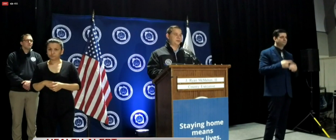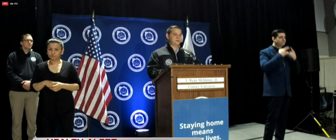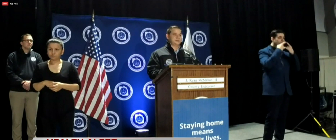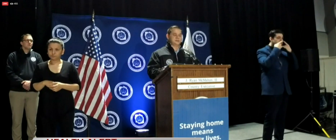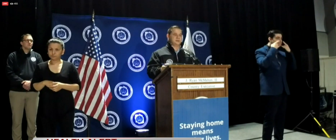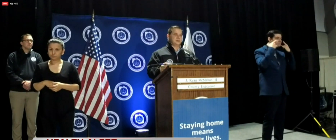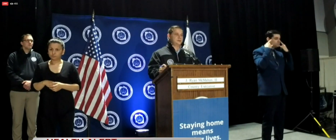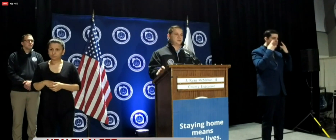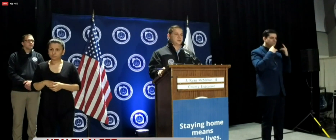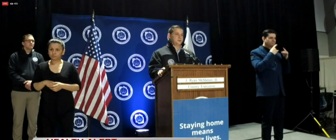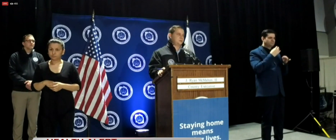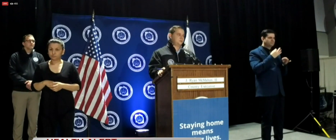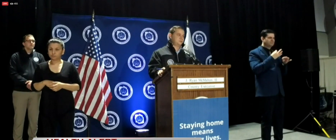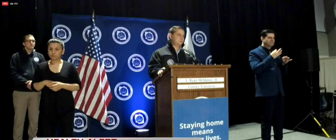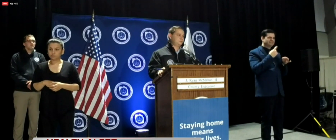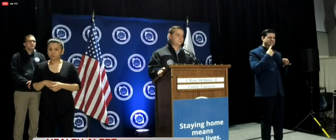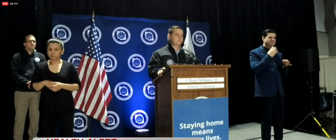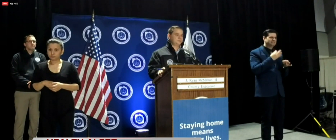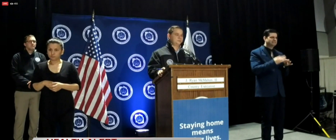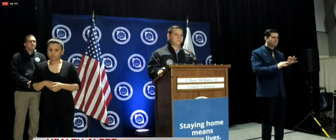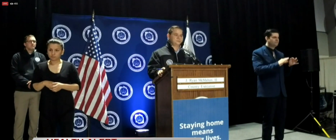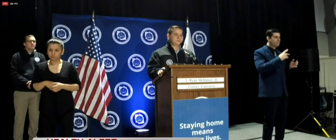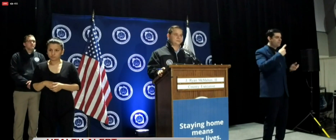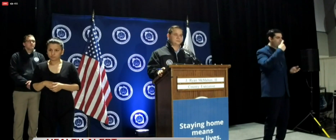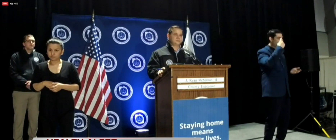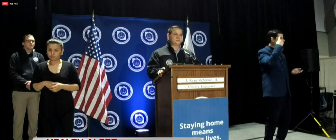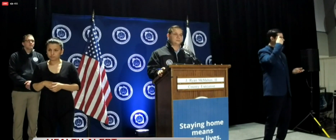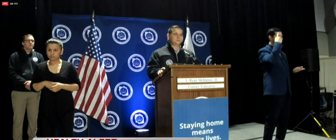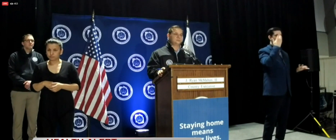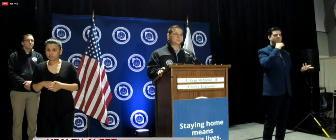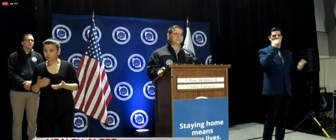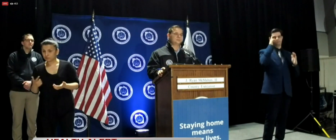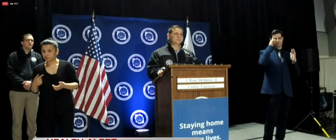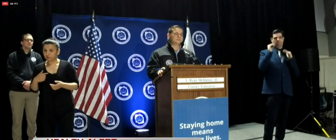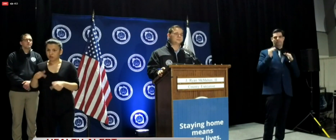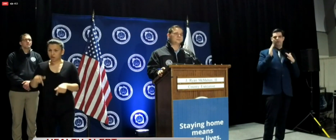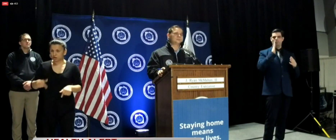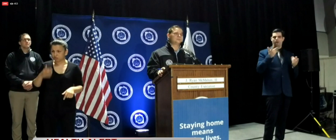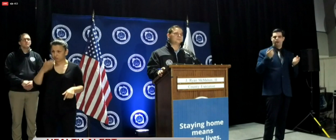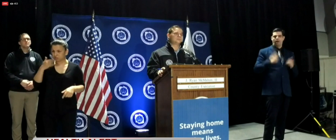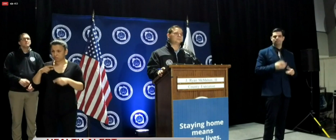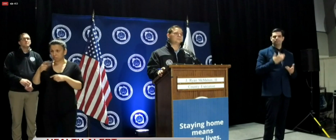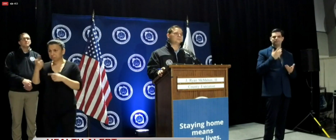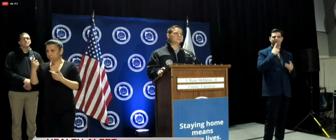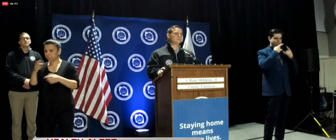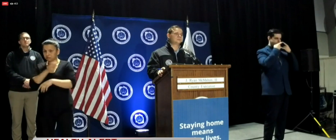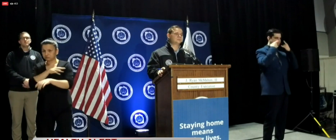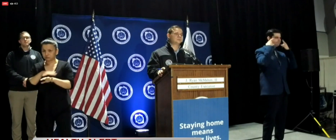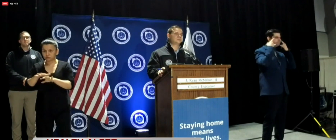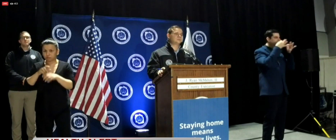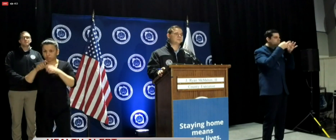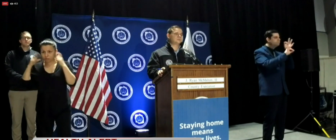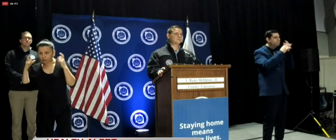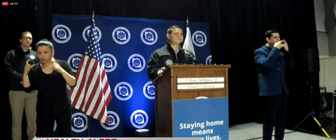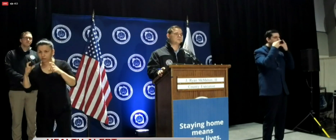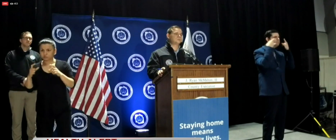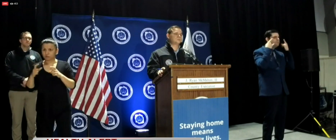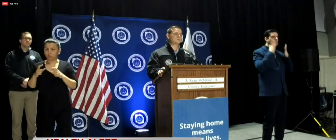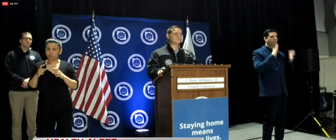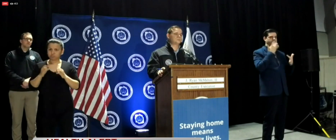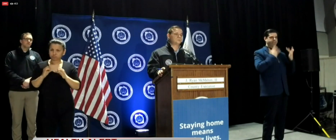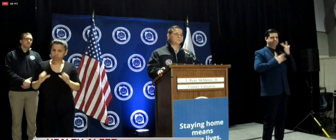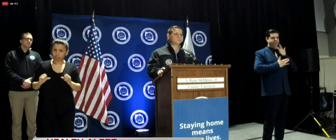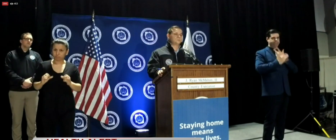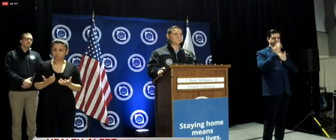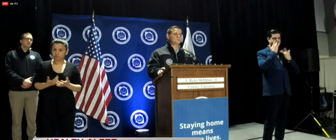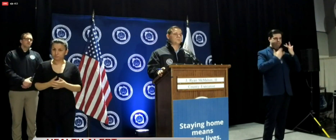we'd be in this situation? I know you're talking about the custody problems and people are reaching out to you. Who would you advise them to call or